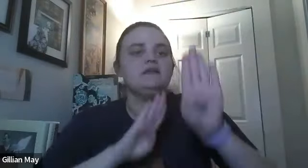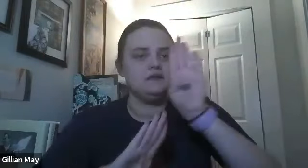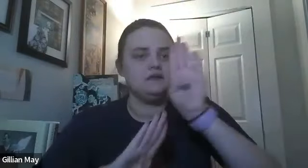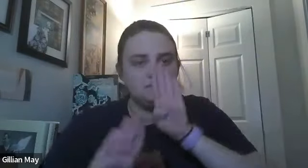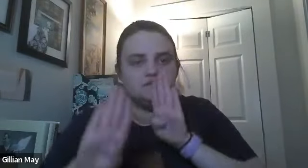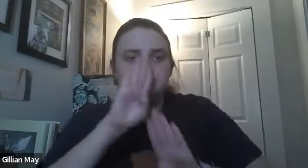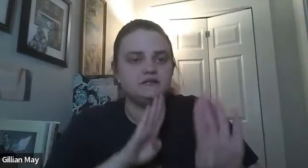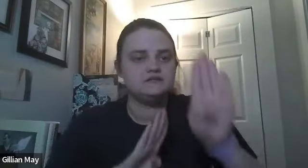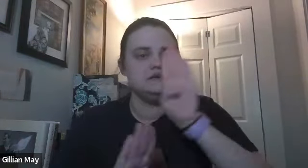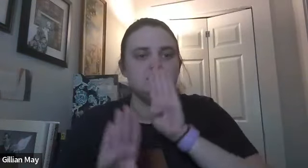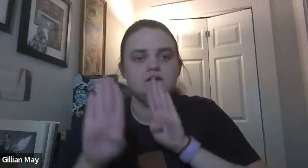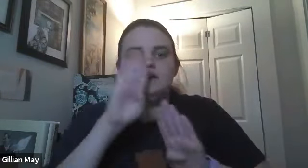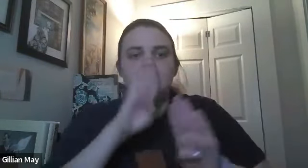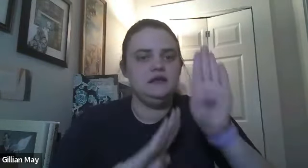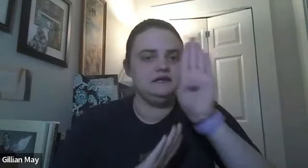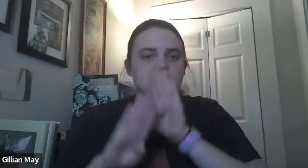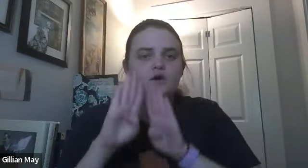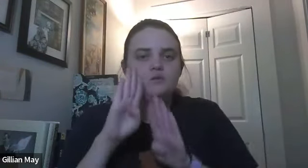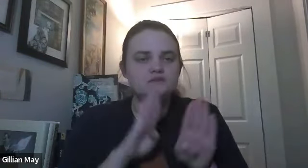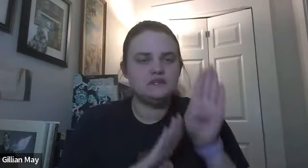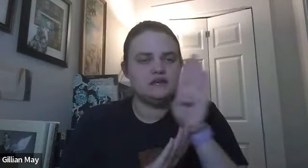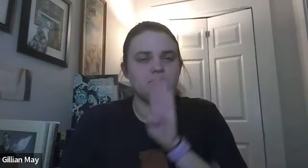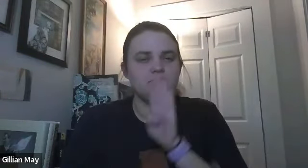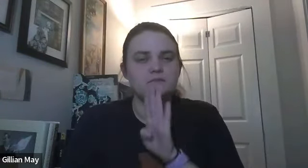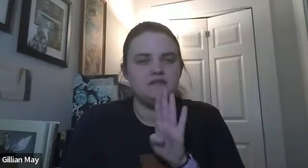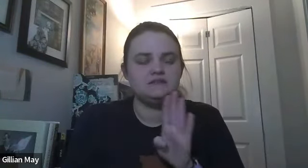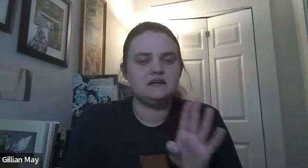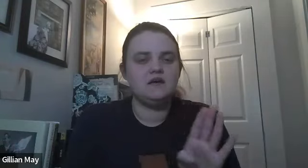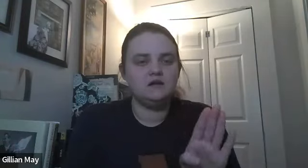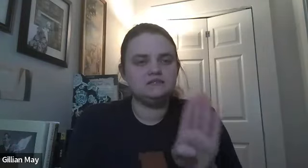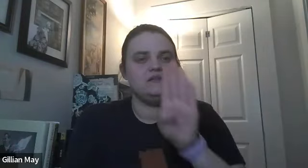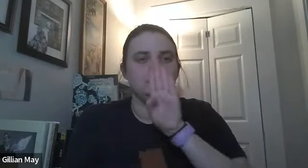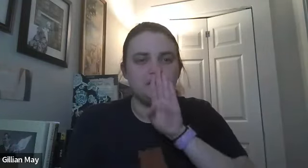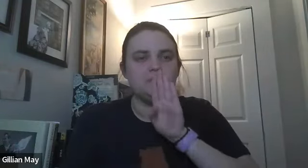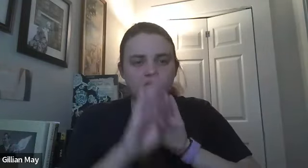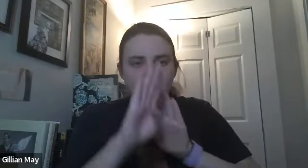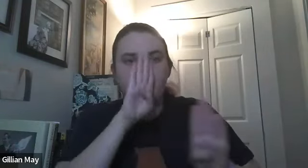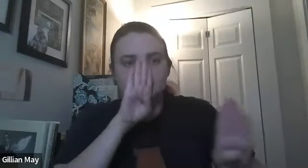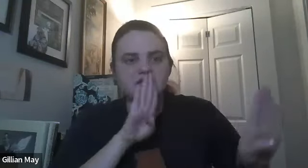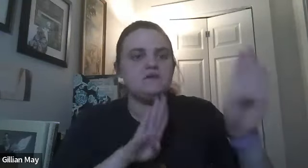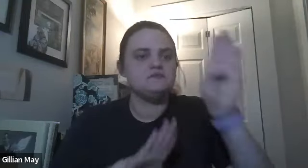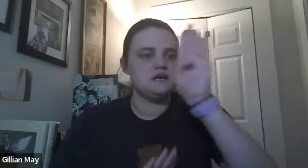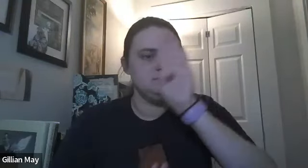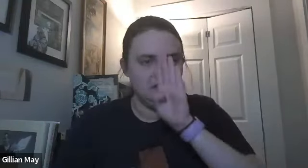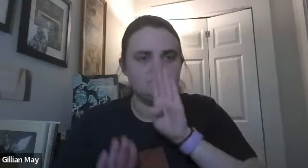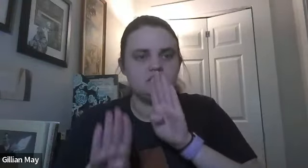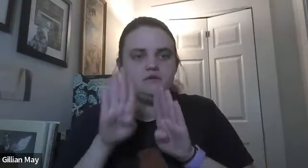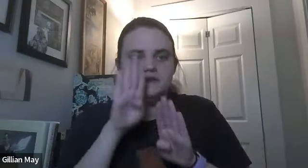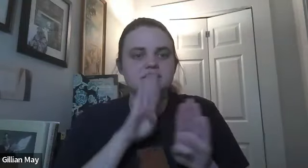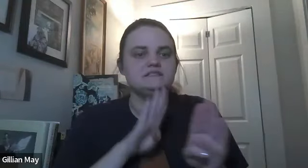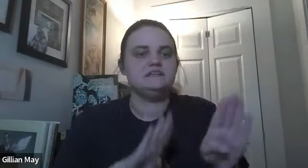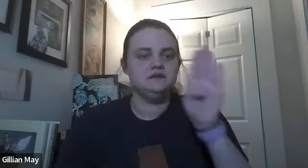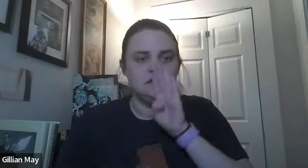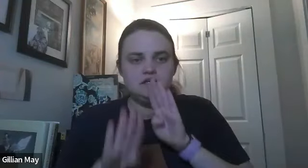it like close to your face. And it's almost like, for me, I think it's that constant, like you're being blocked. Like every time you keep trying to go the next thing, you're